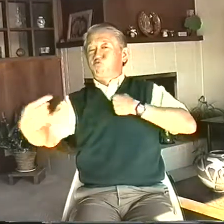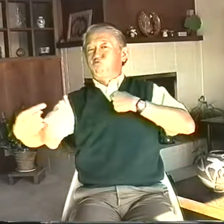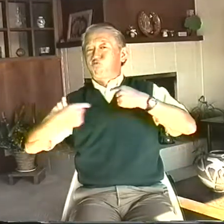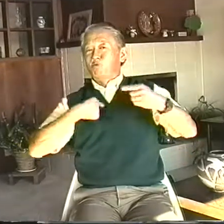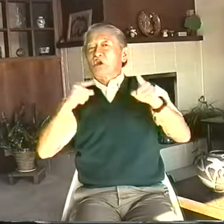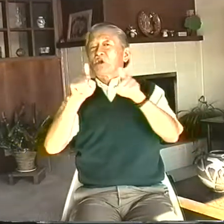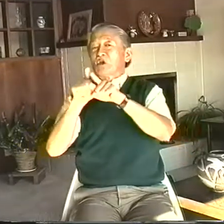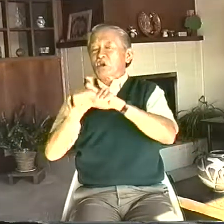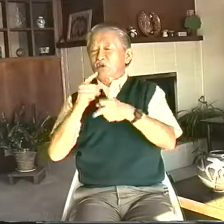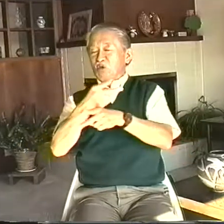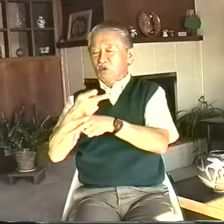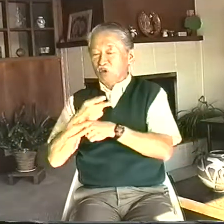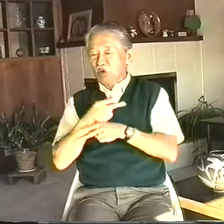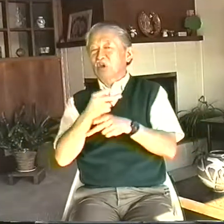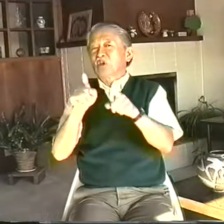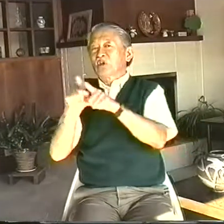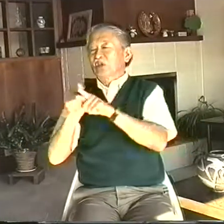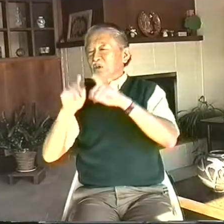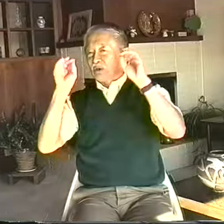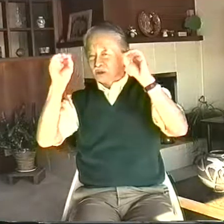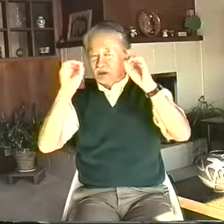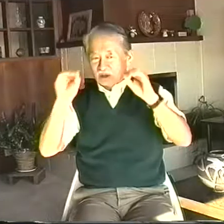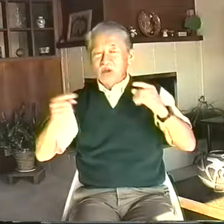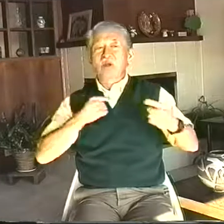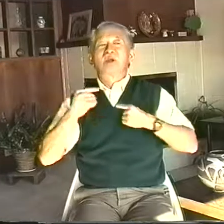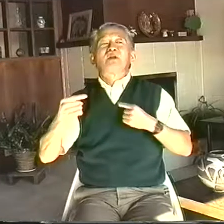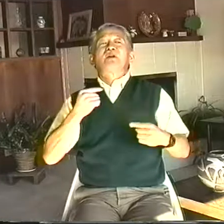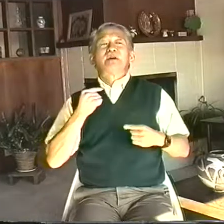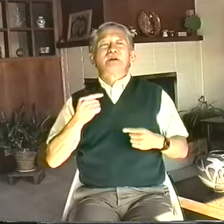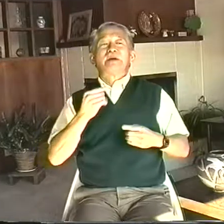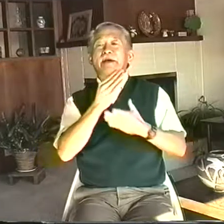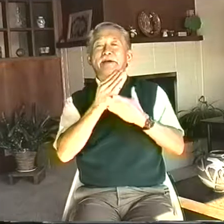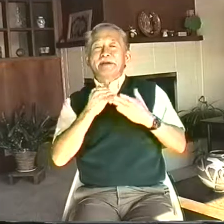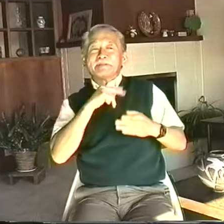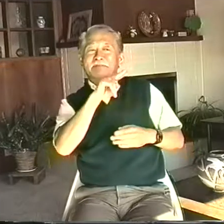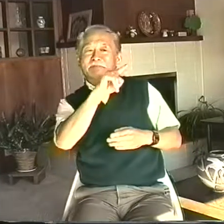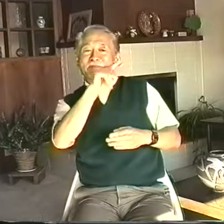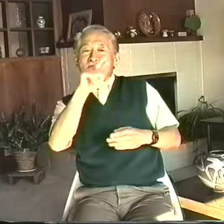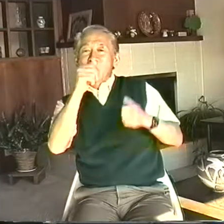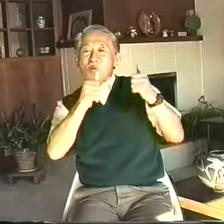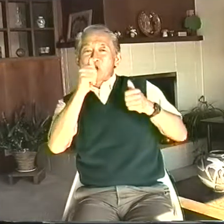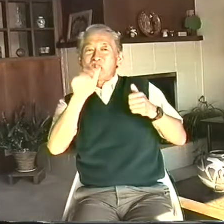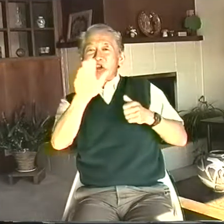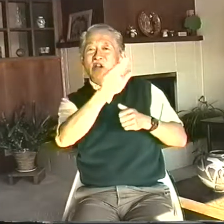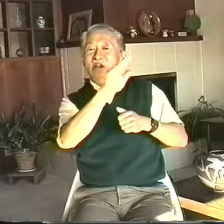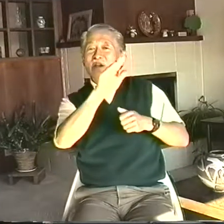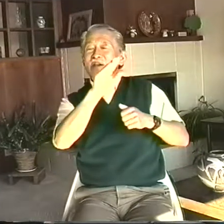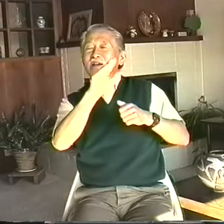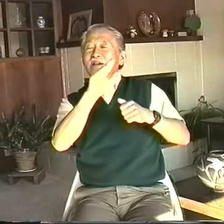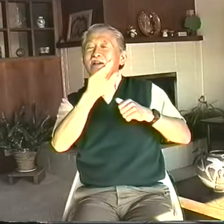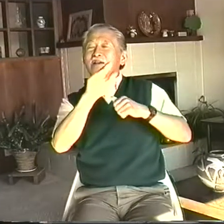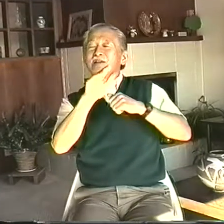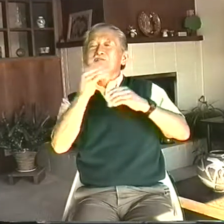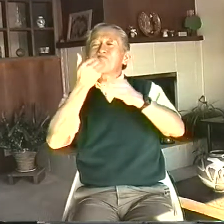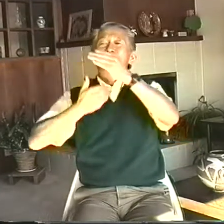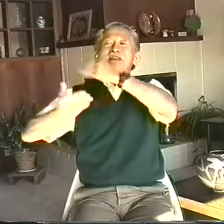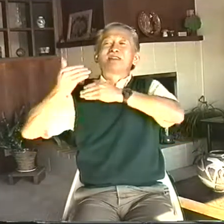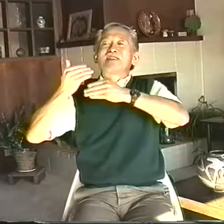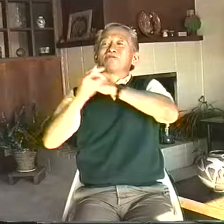While Miss Rice took care of me, I commuted back and forth to the school. I was the object of taunts and barbs from other